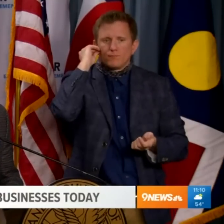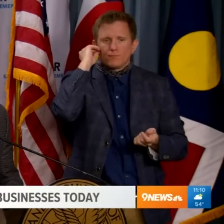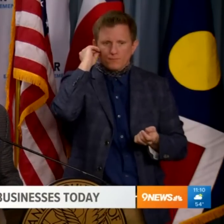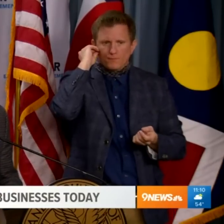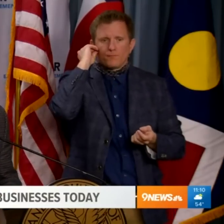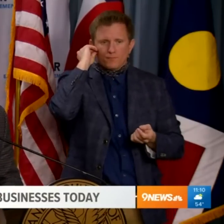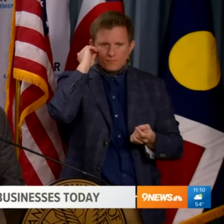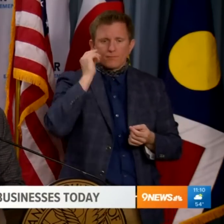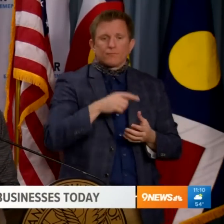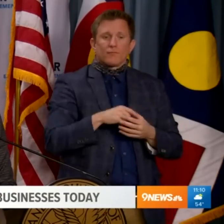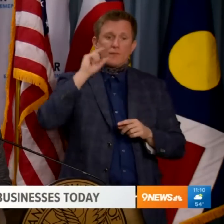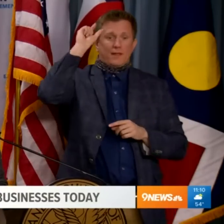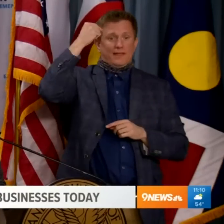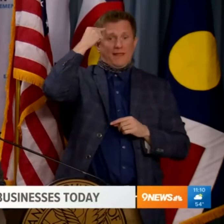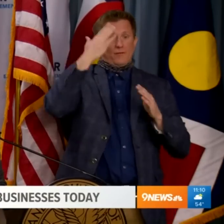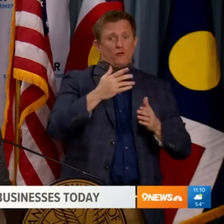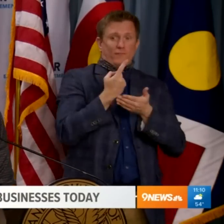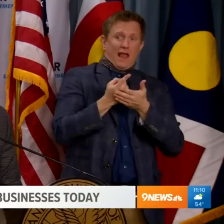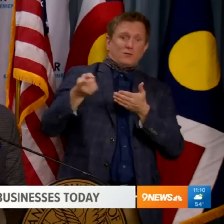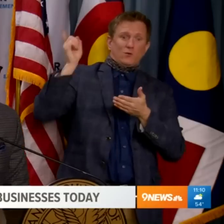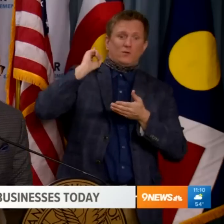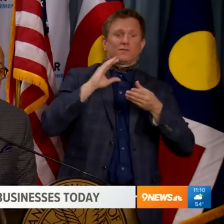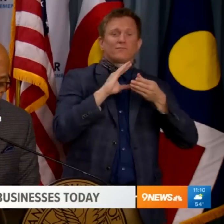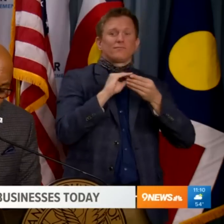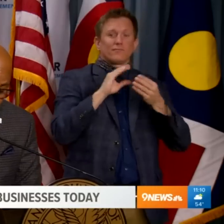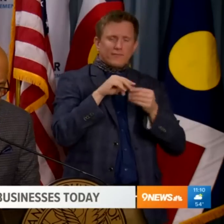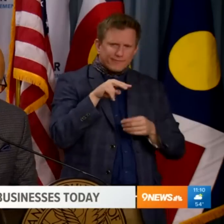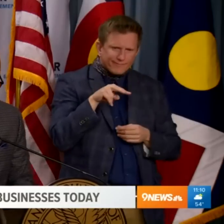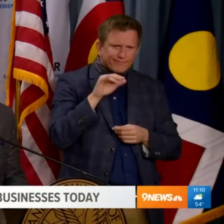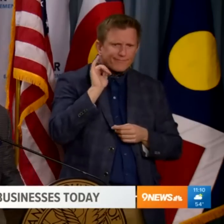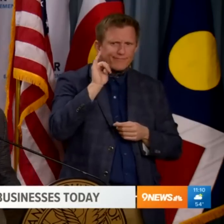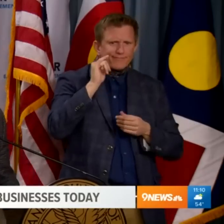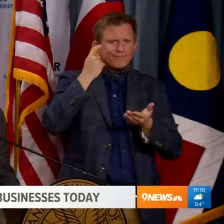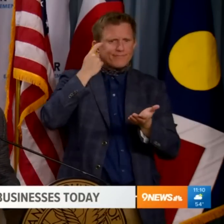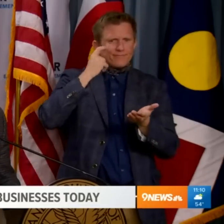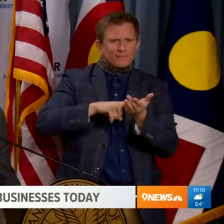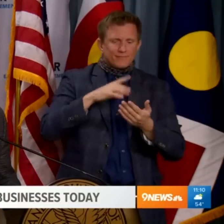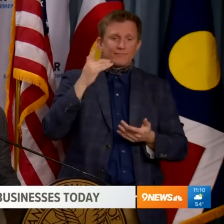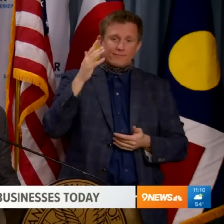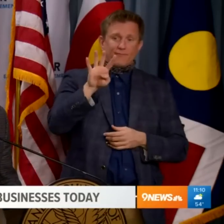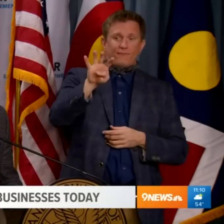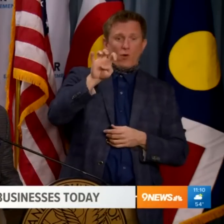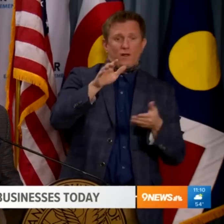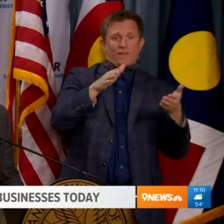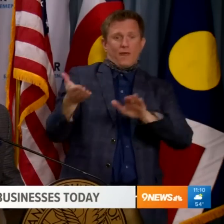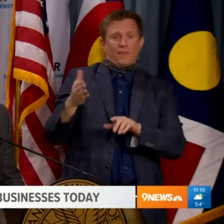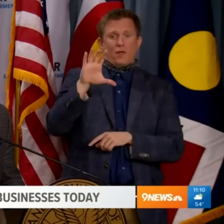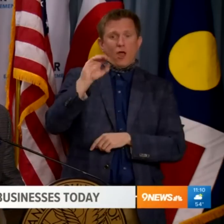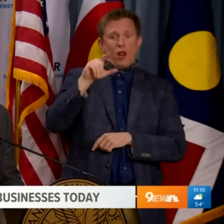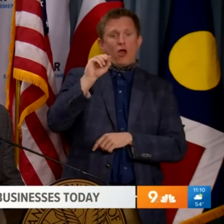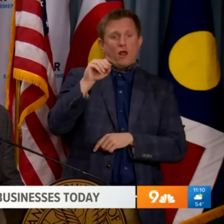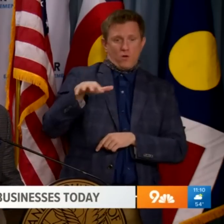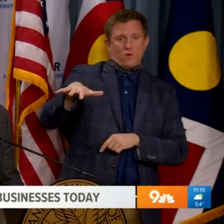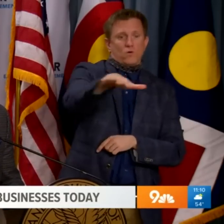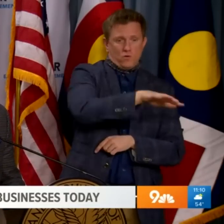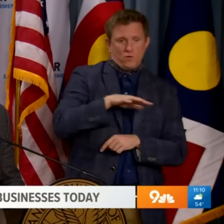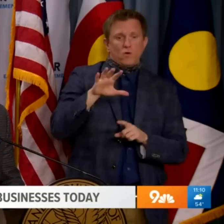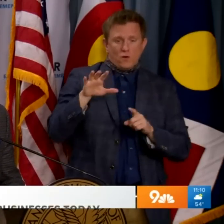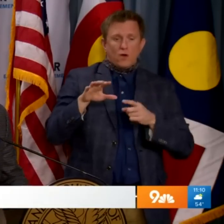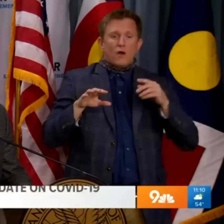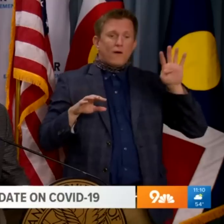grants in May. Finally, I want to take a moment to talk about what's happening in our nursing homes and our